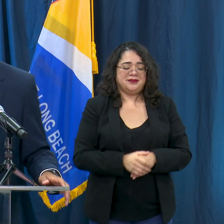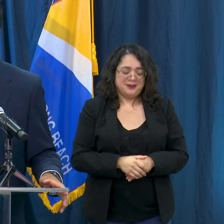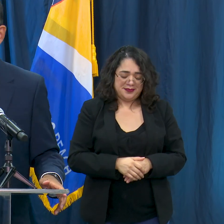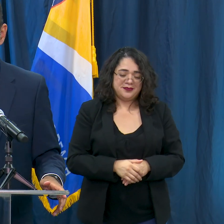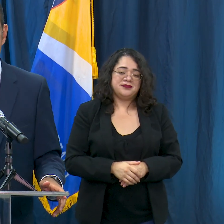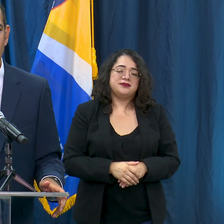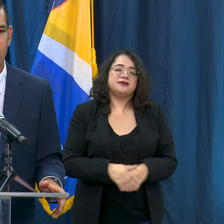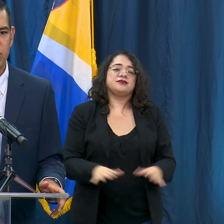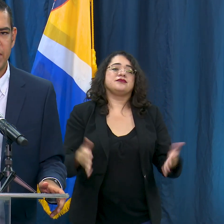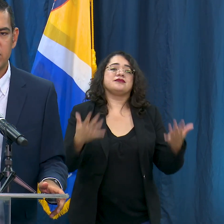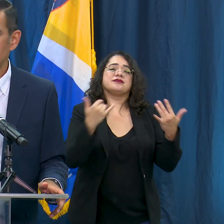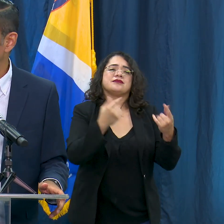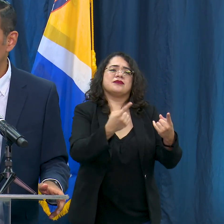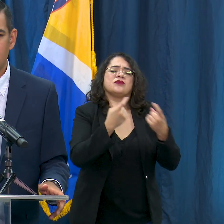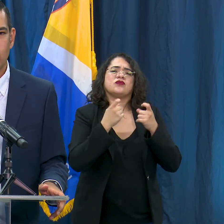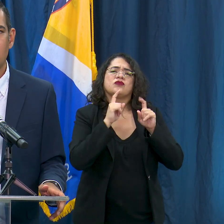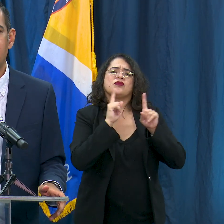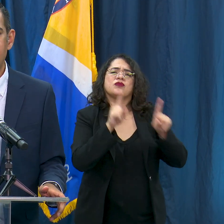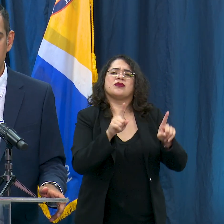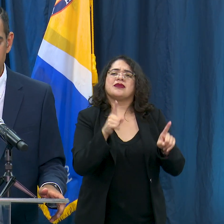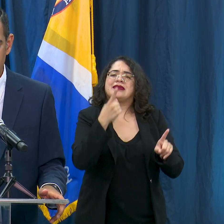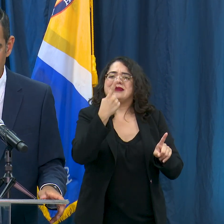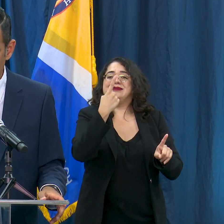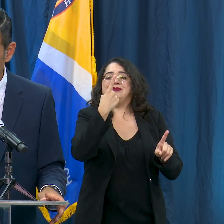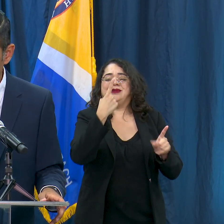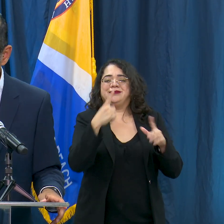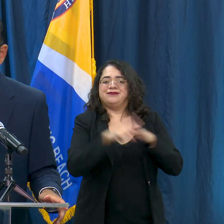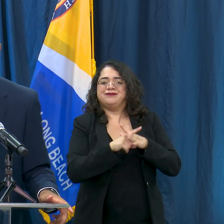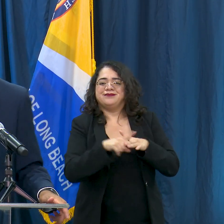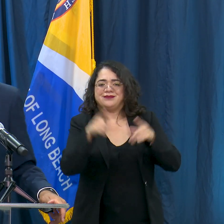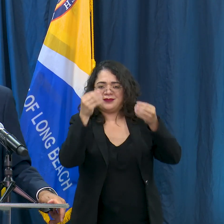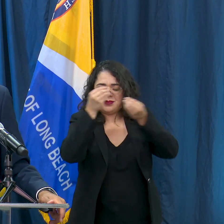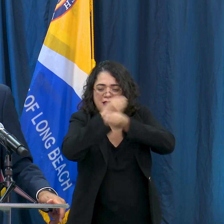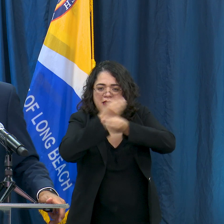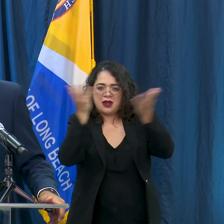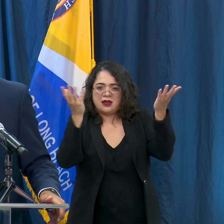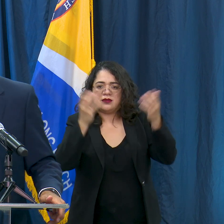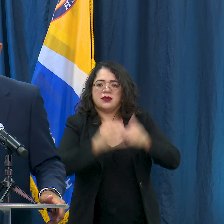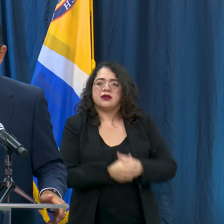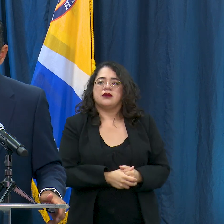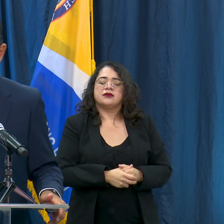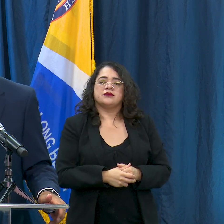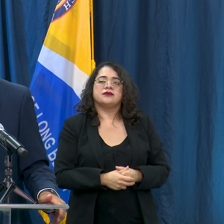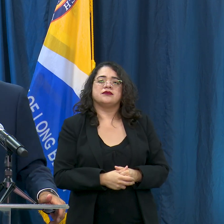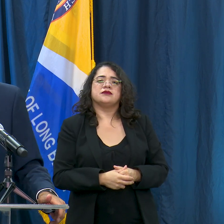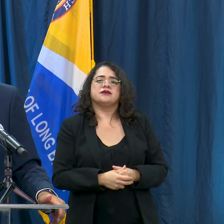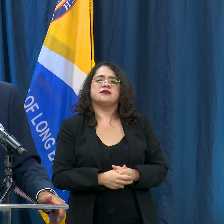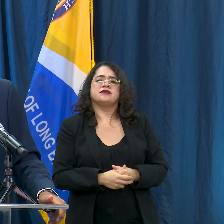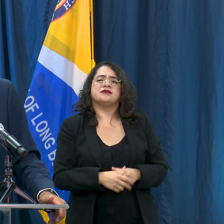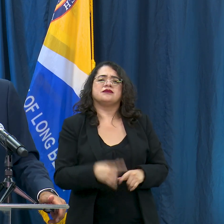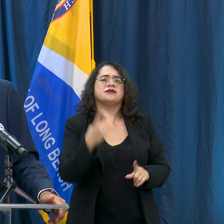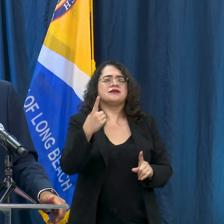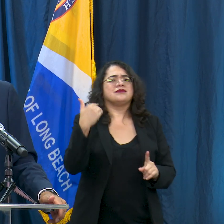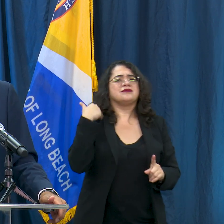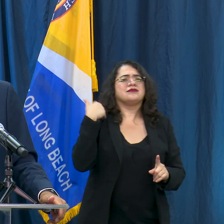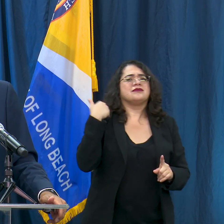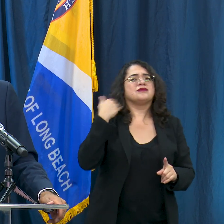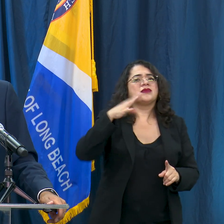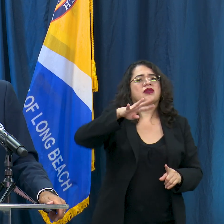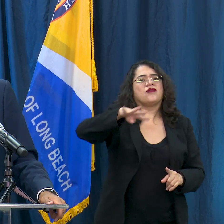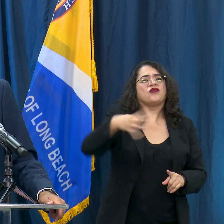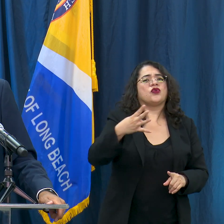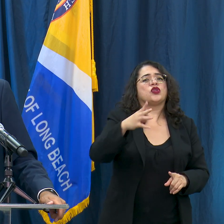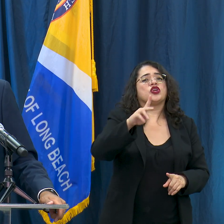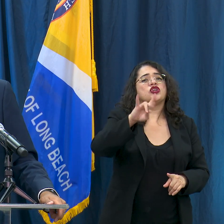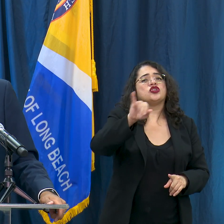And I know we're going to take questions, but just one more announcement because I think I was reminded about 4th of July coming